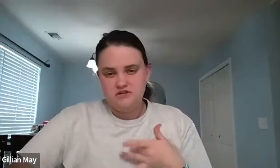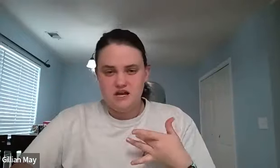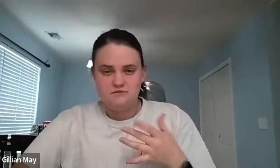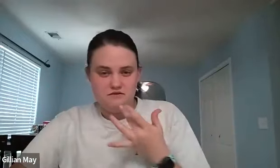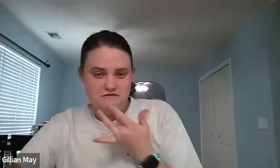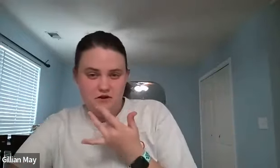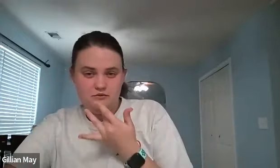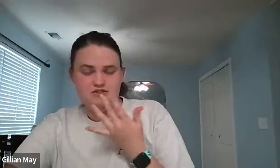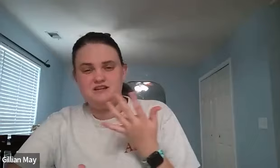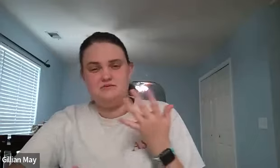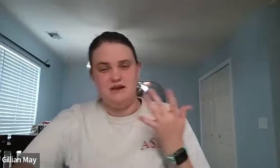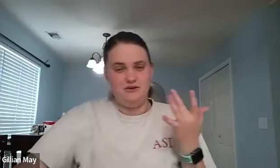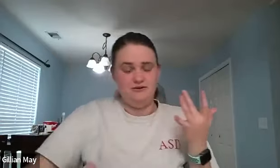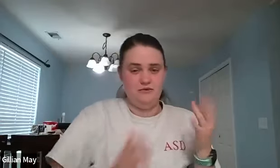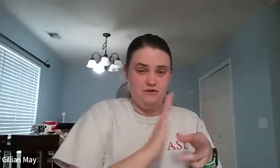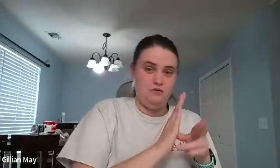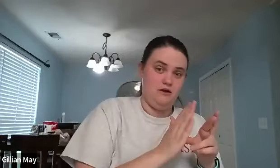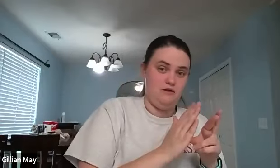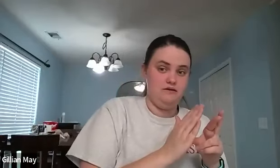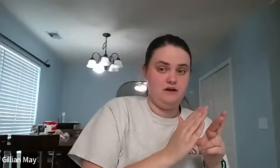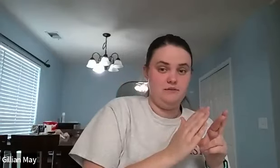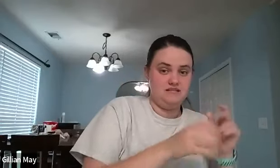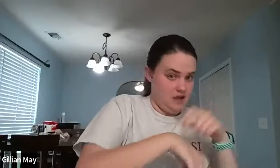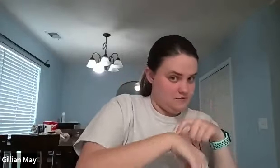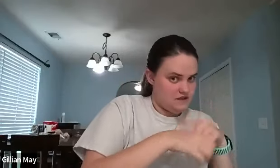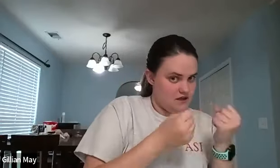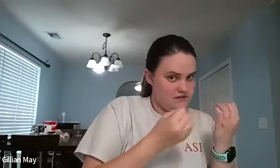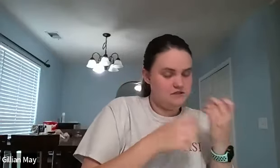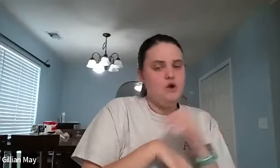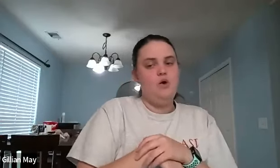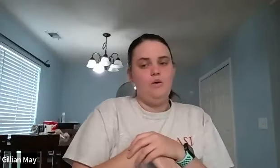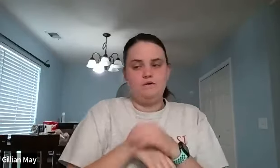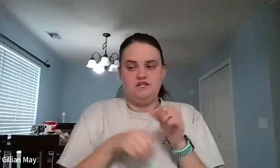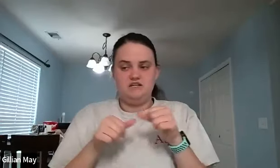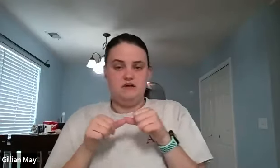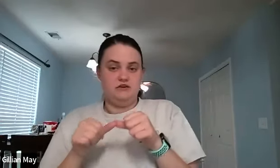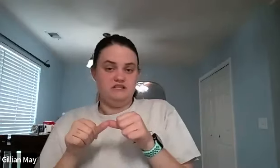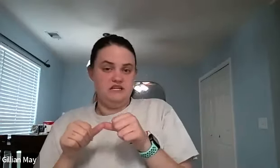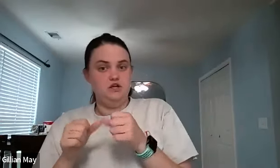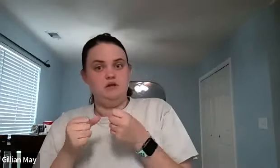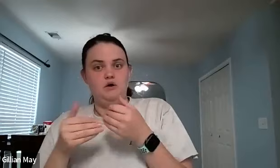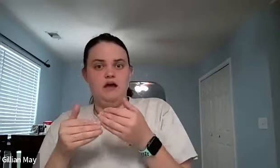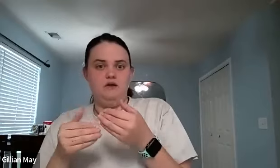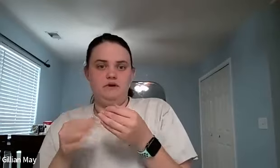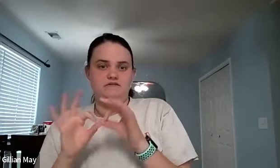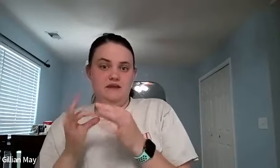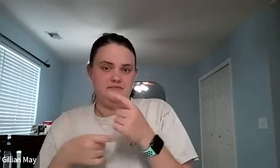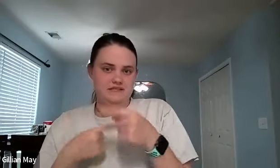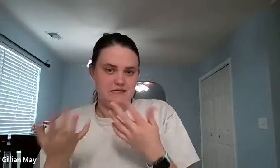guys prefer? Would you guys rather review our time signs, or would you guys rather continue and go ahead with family